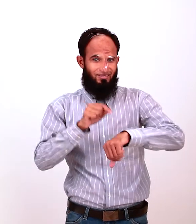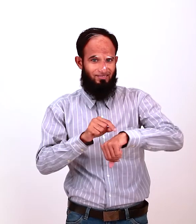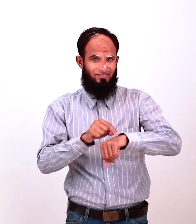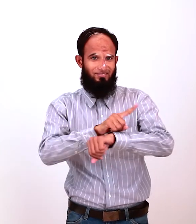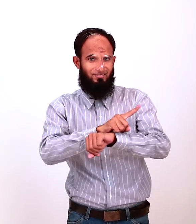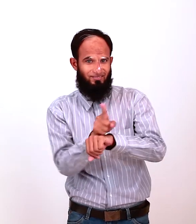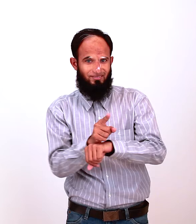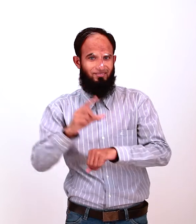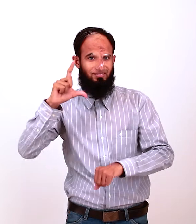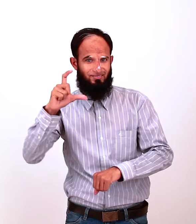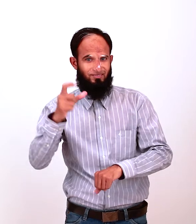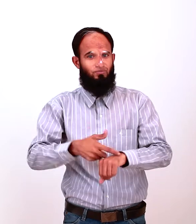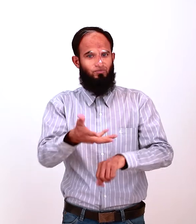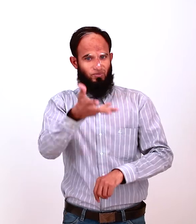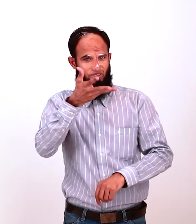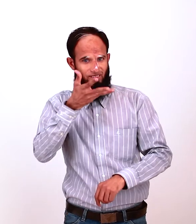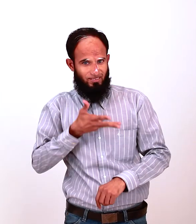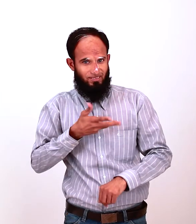a clock shows the seconds passing.